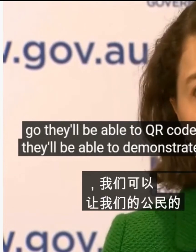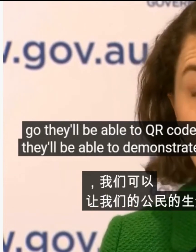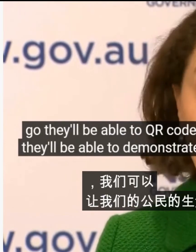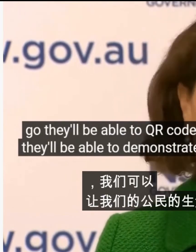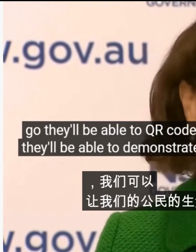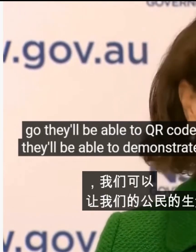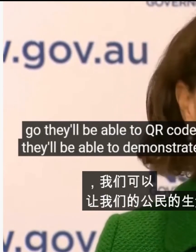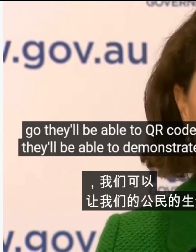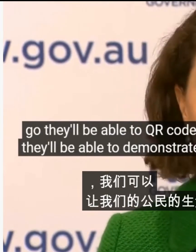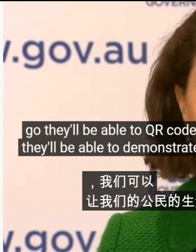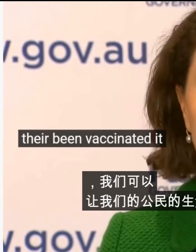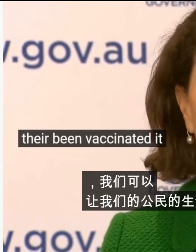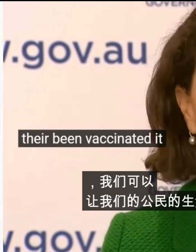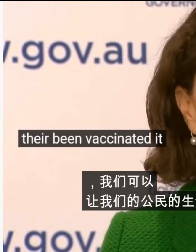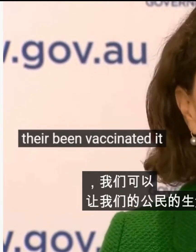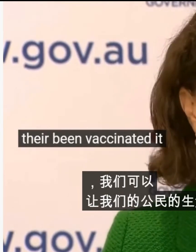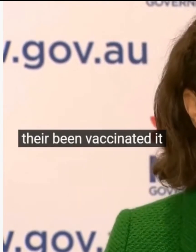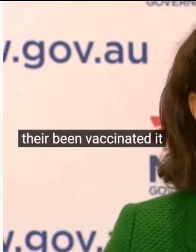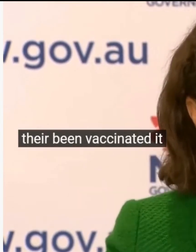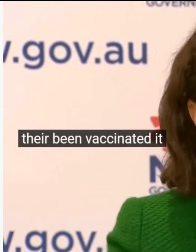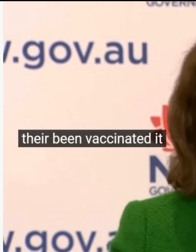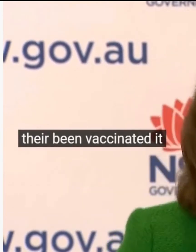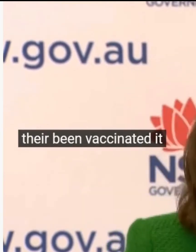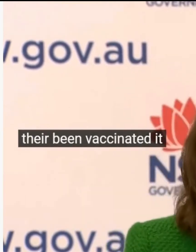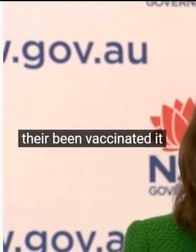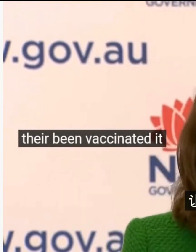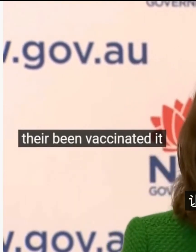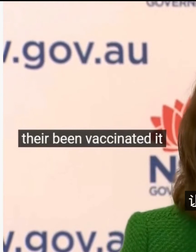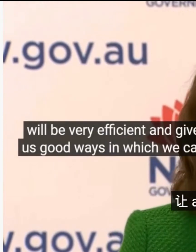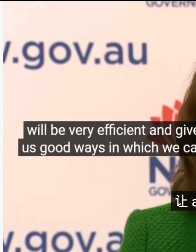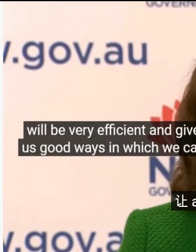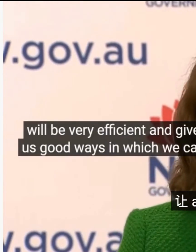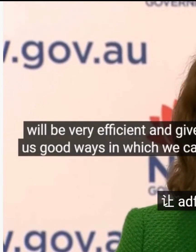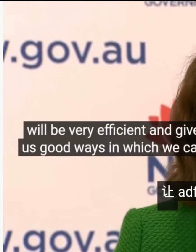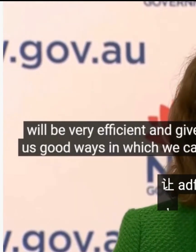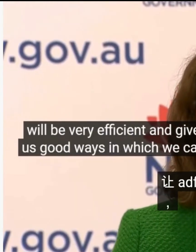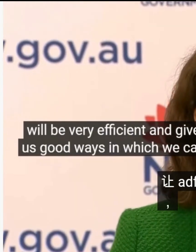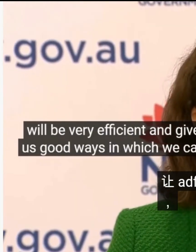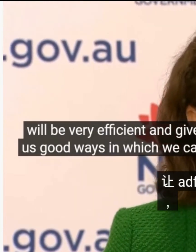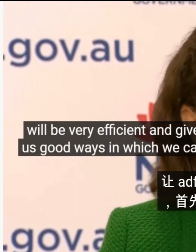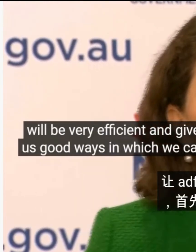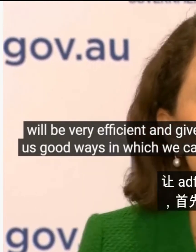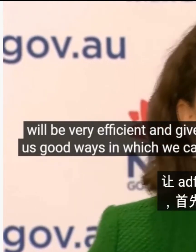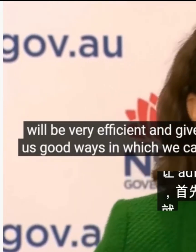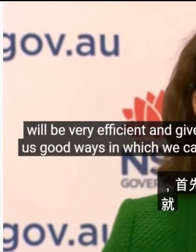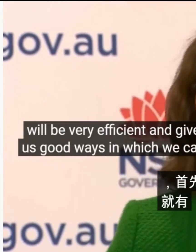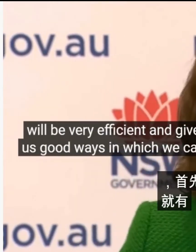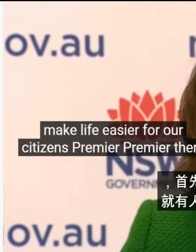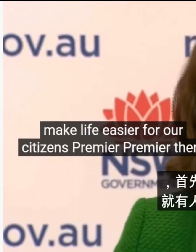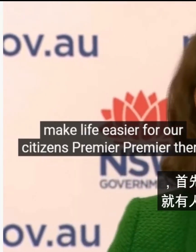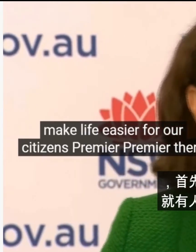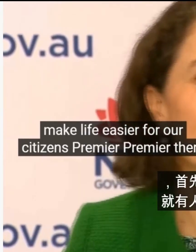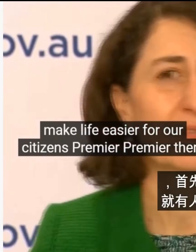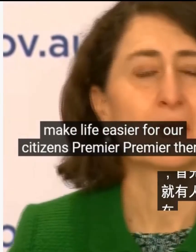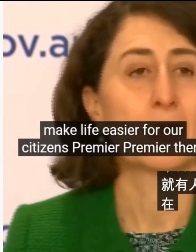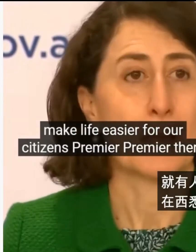life easier for our citizens. Premier, there is a major... For the ADF to operate vaccine hubs in I'm sorry, I didn't get the first bit of the question. Yeah. There's been